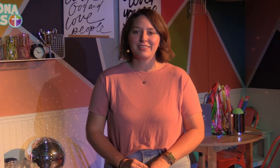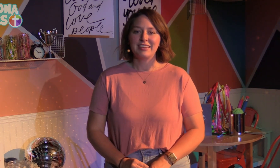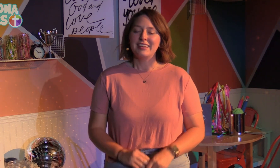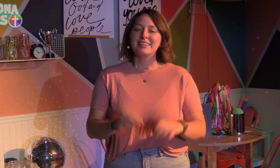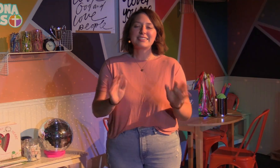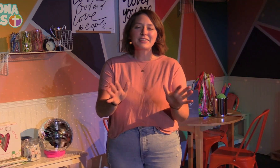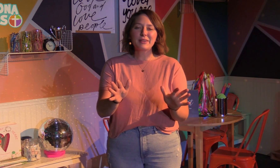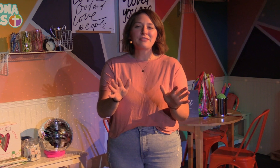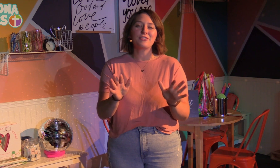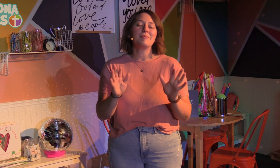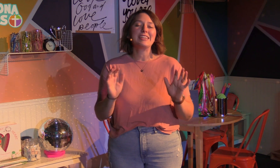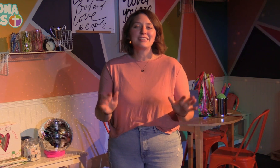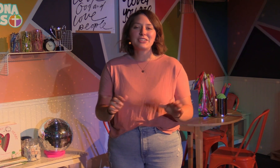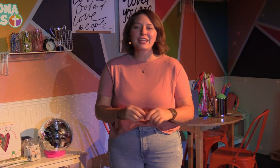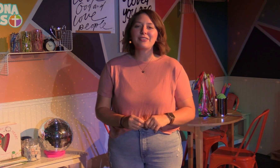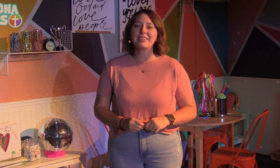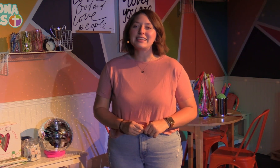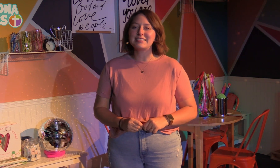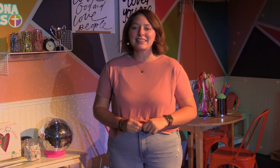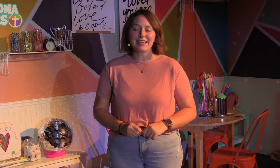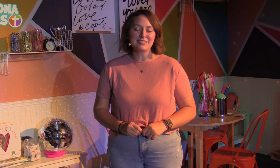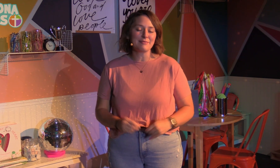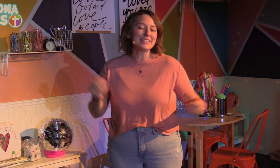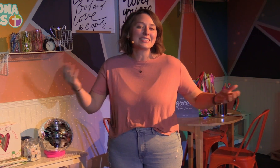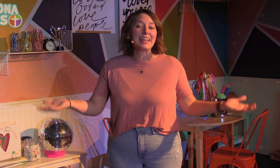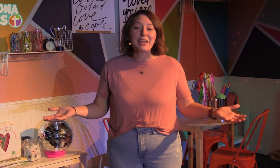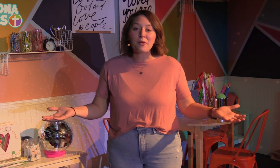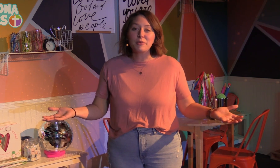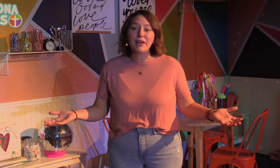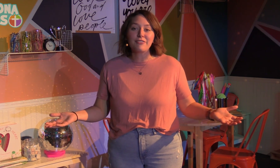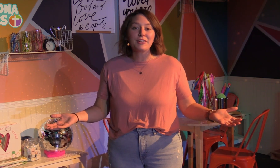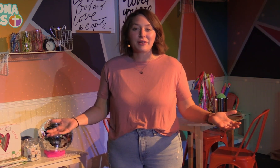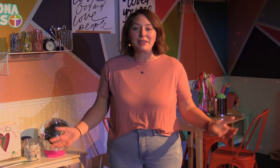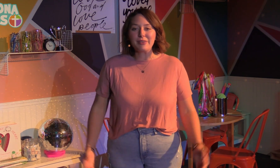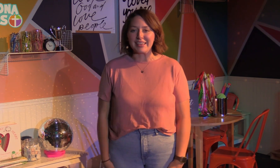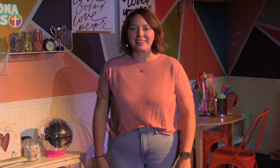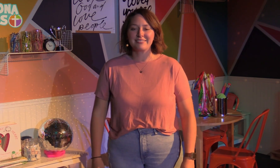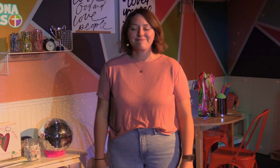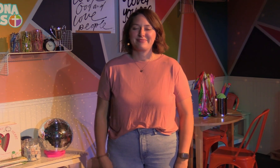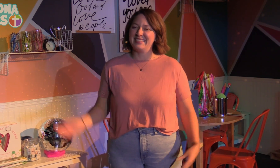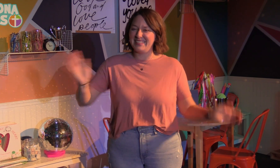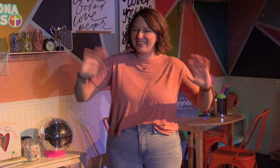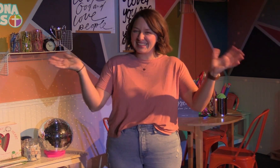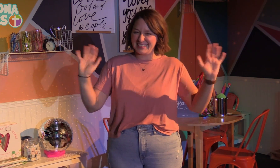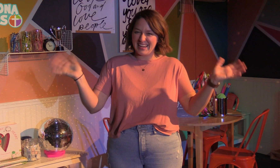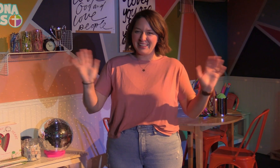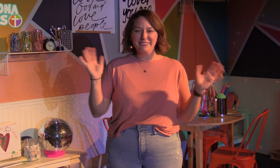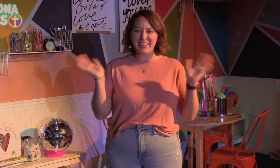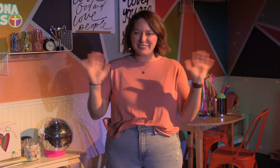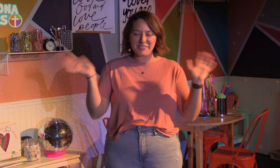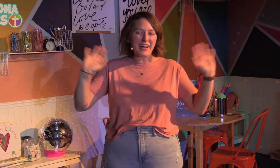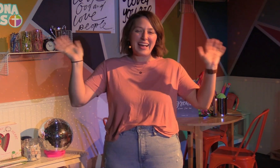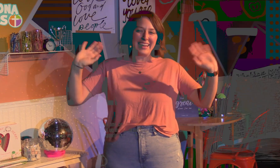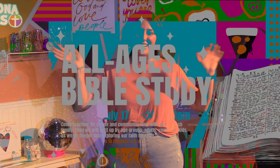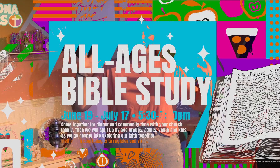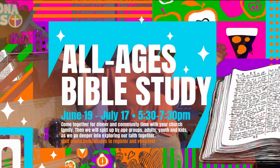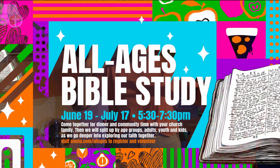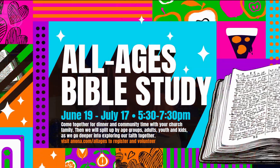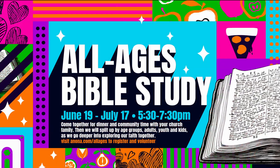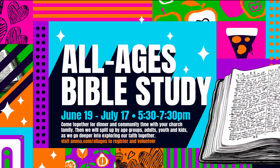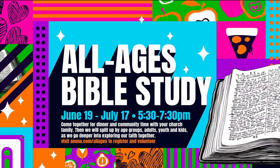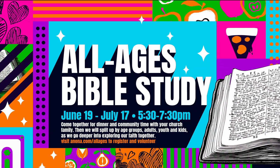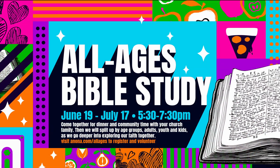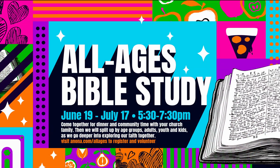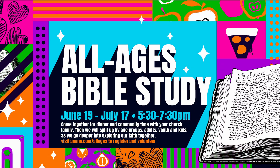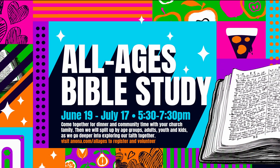soon. Stick around for a minute to check out these announcements, and I hope you have a great week. See you next time. Love you. Bye.